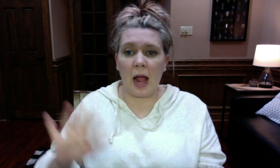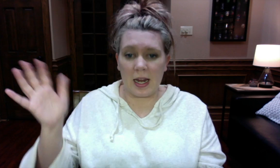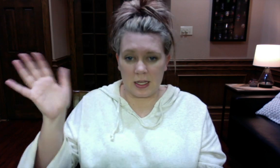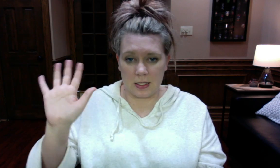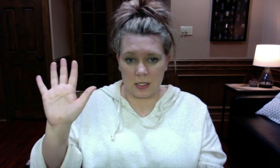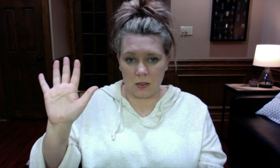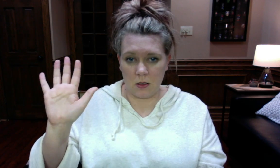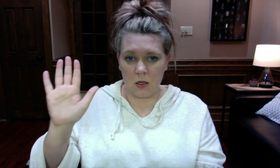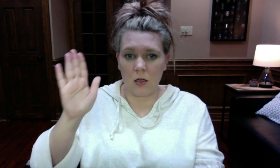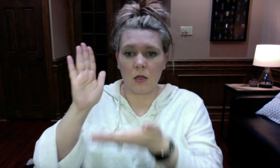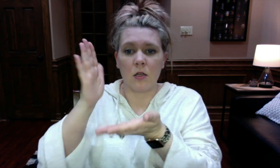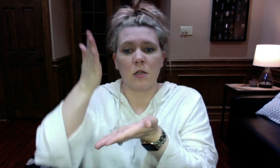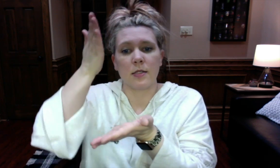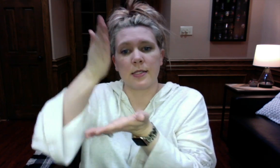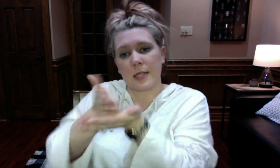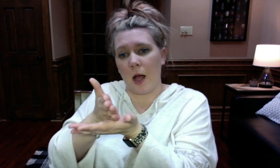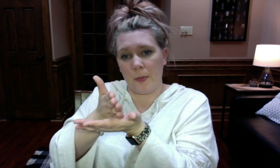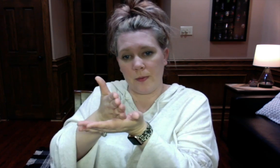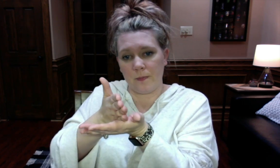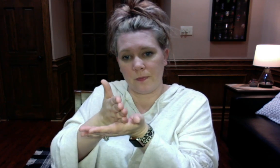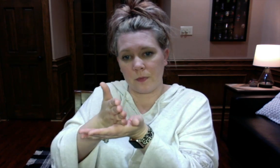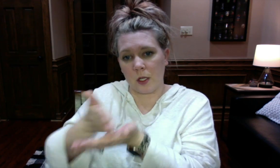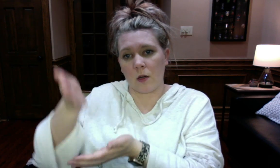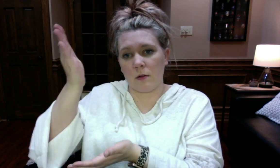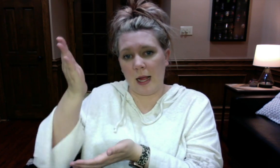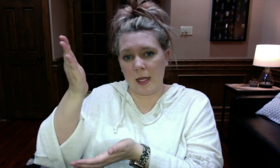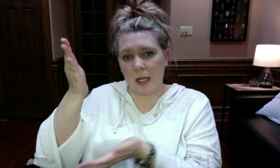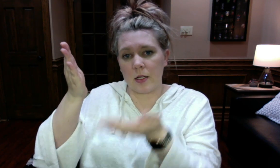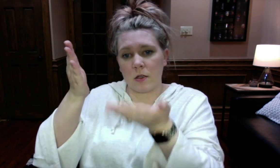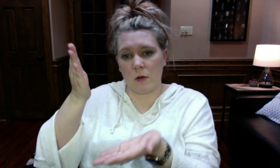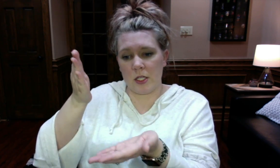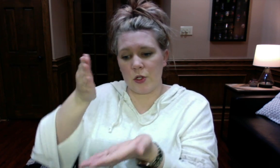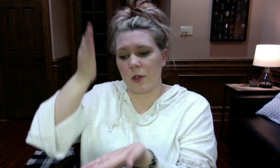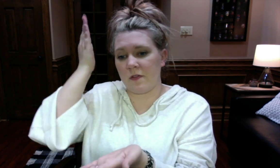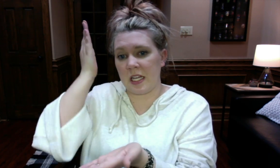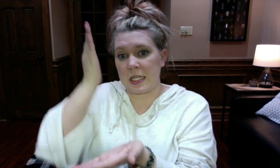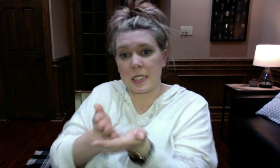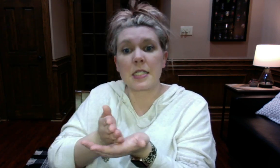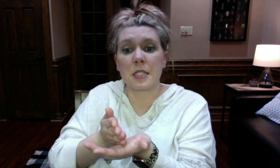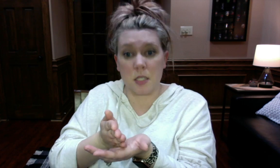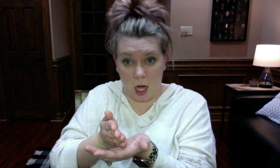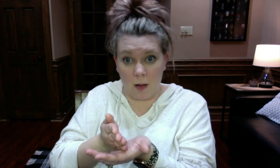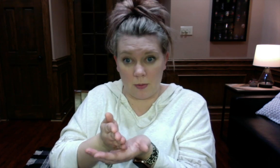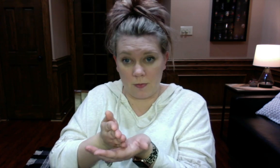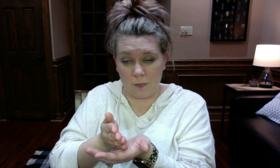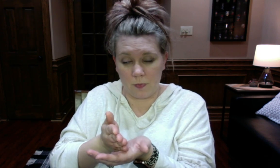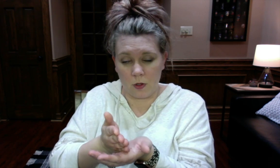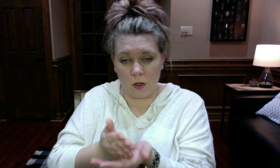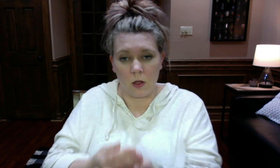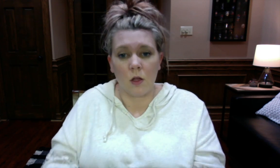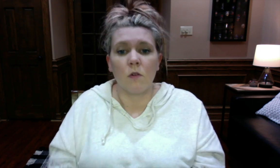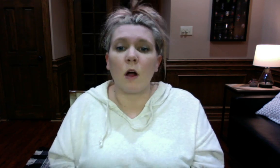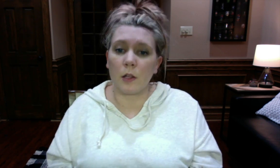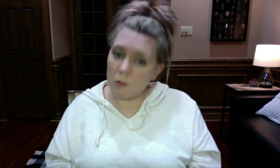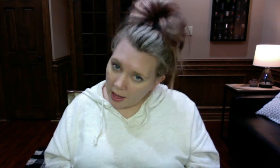righties, stop. Your right hand is going into your left hand. Stop. For all you